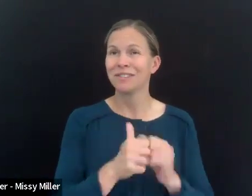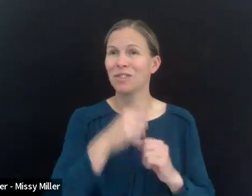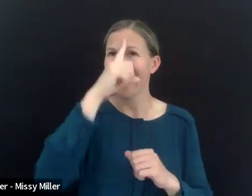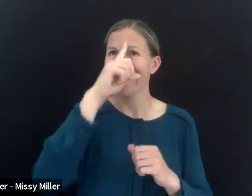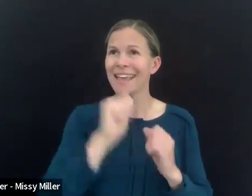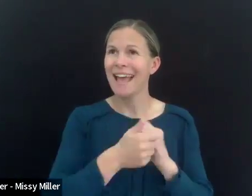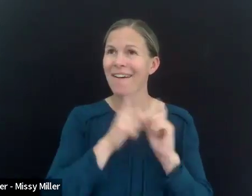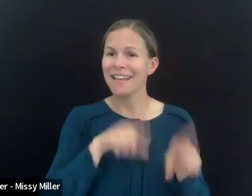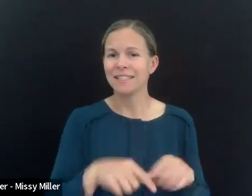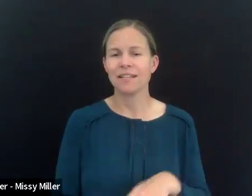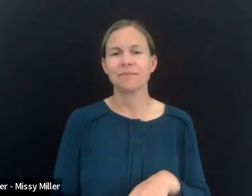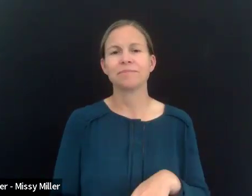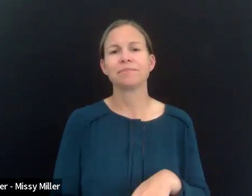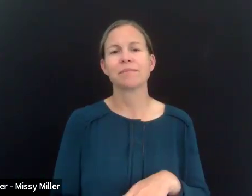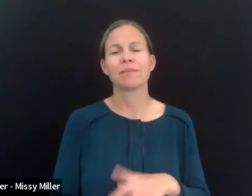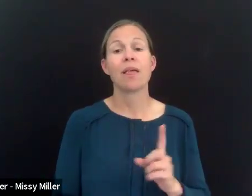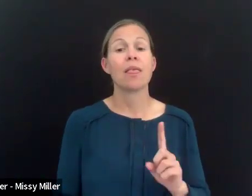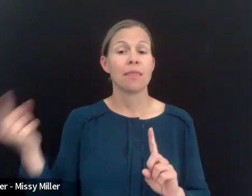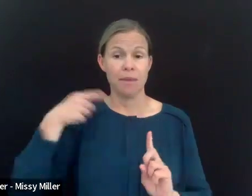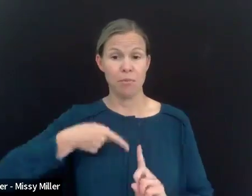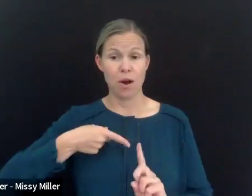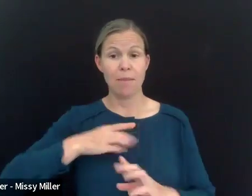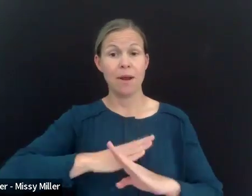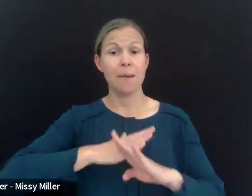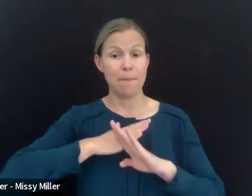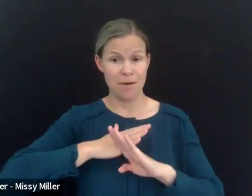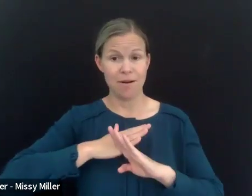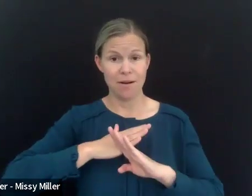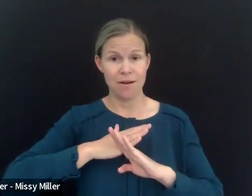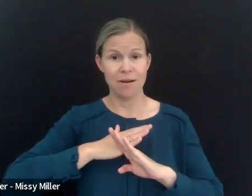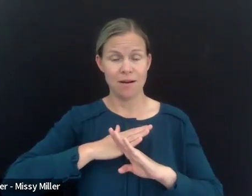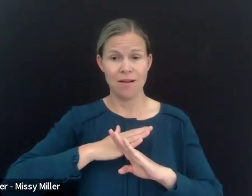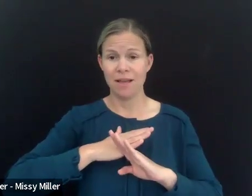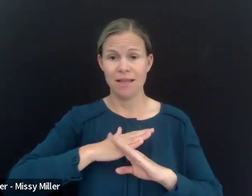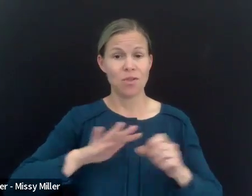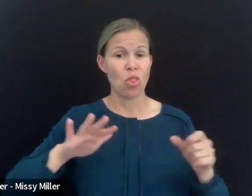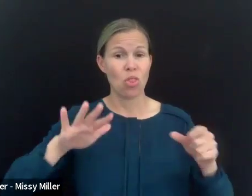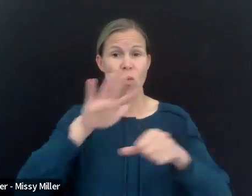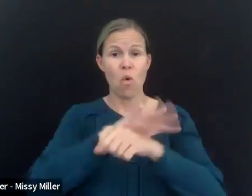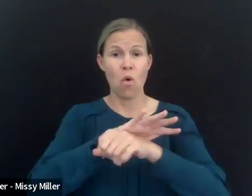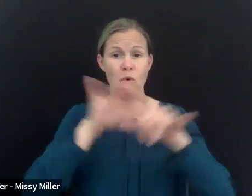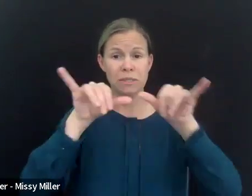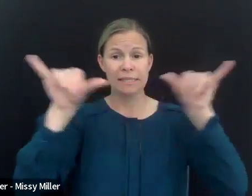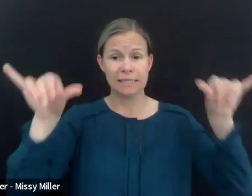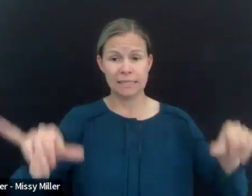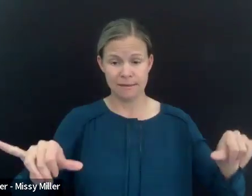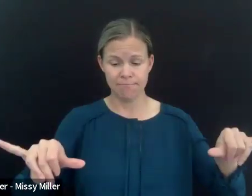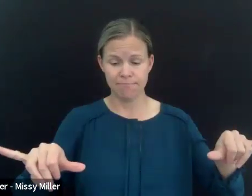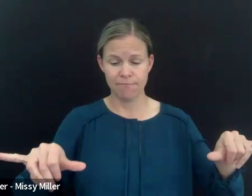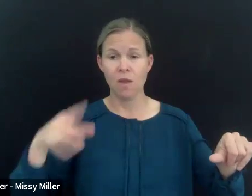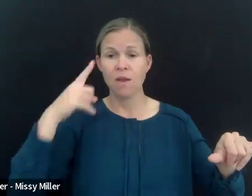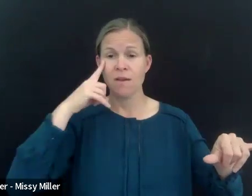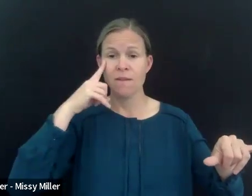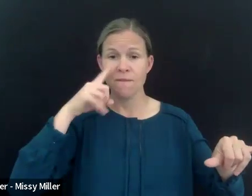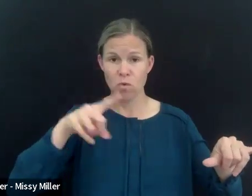the primary barrier, to sort of simplify it, is that the entire infrastructure for maternal health was